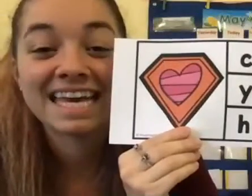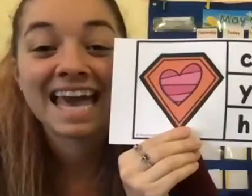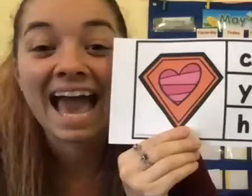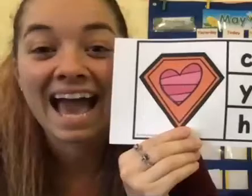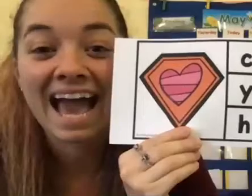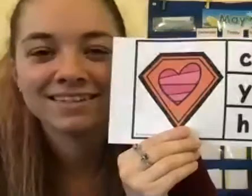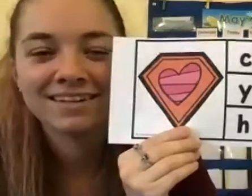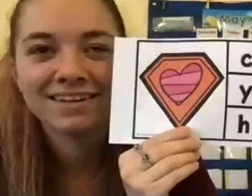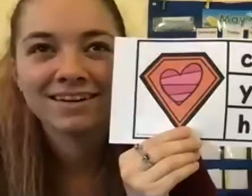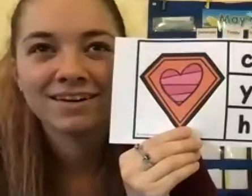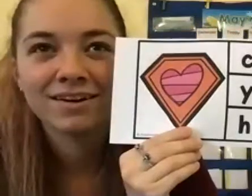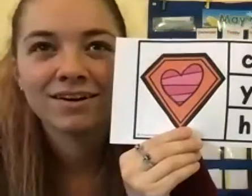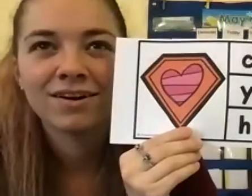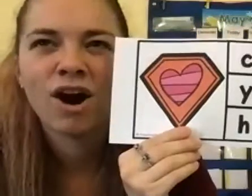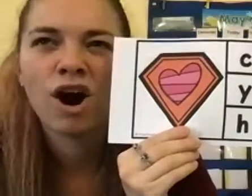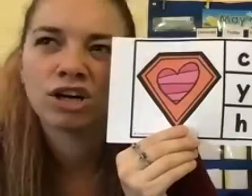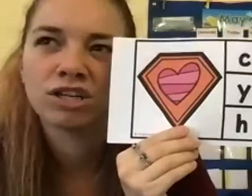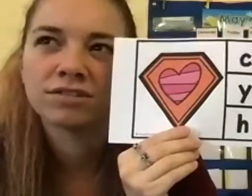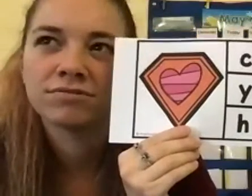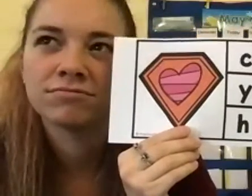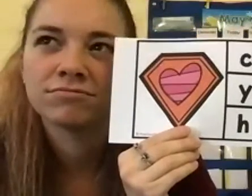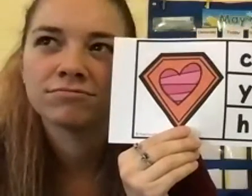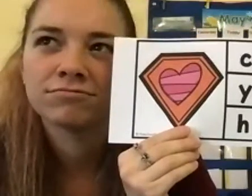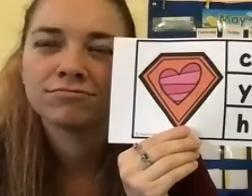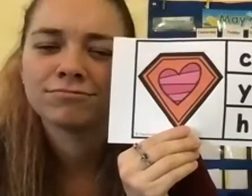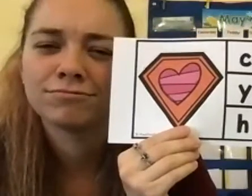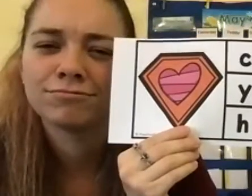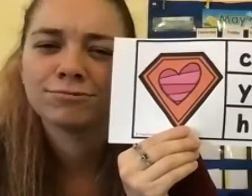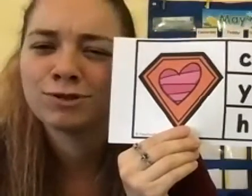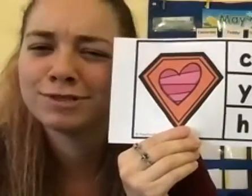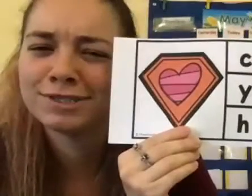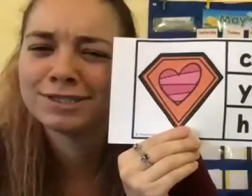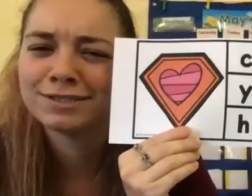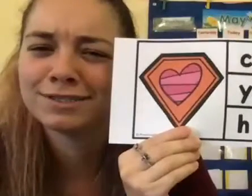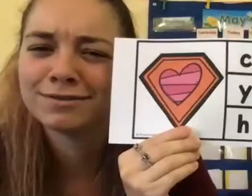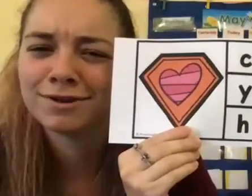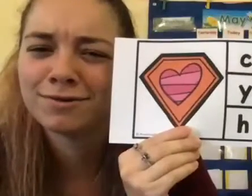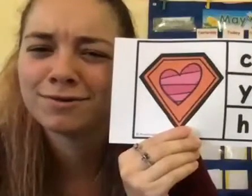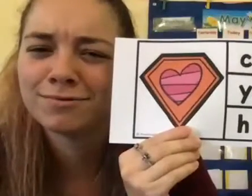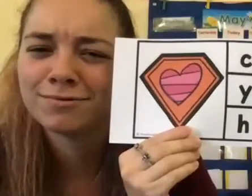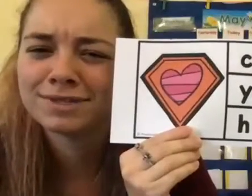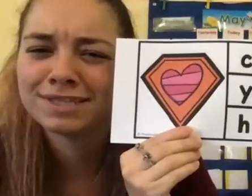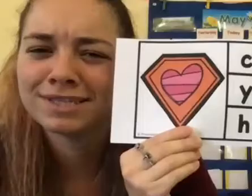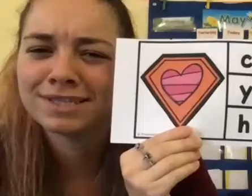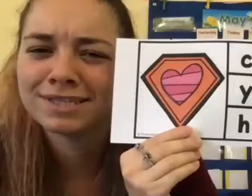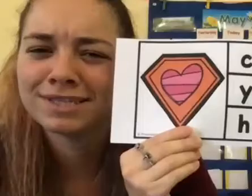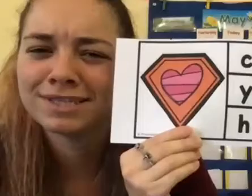cat, heart. Do those start with the same sound?